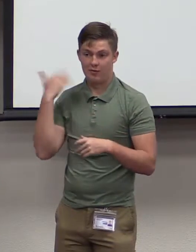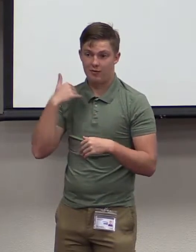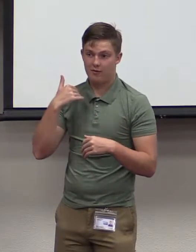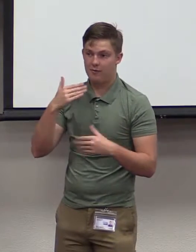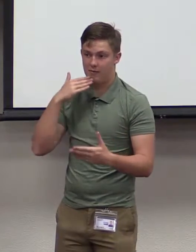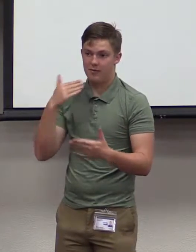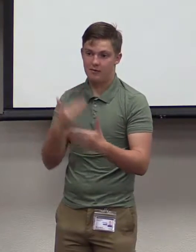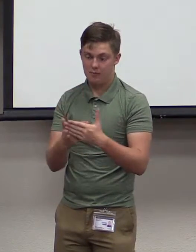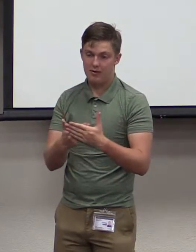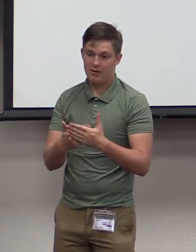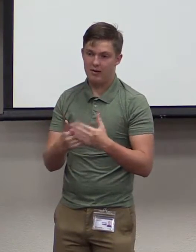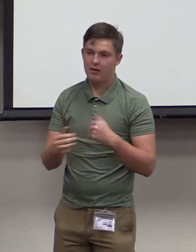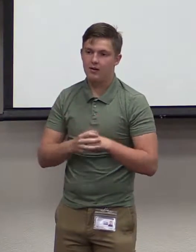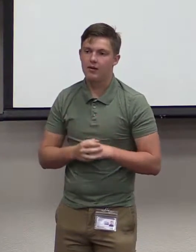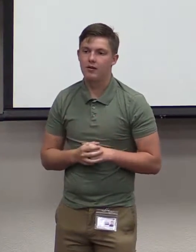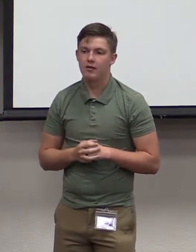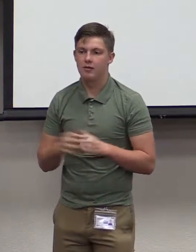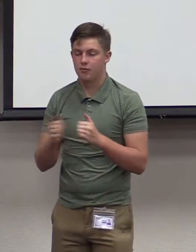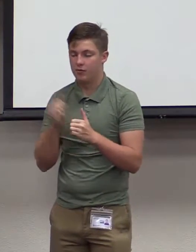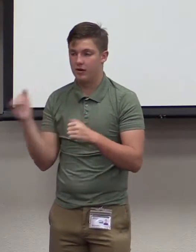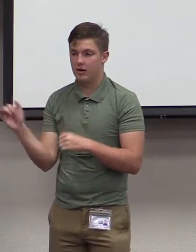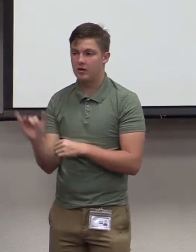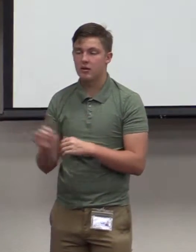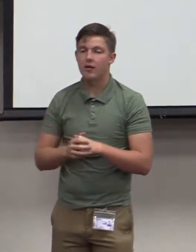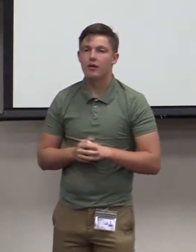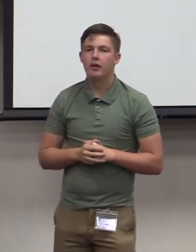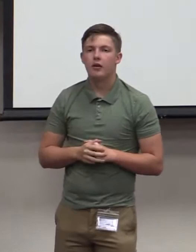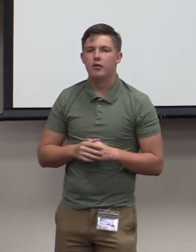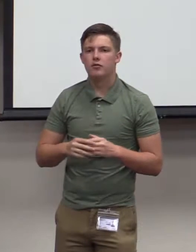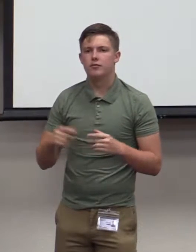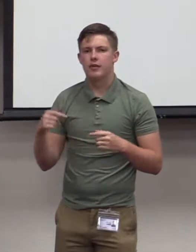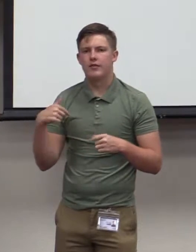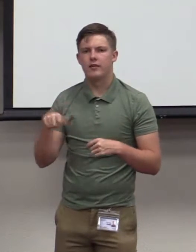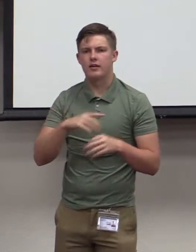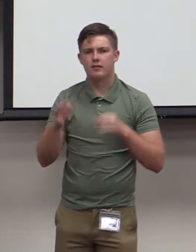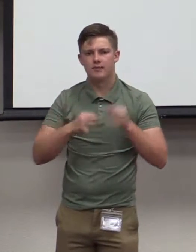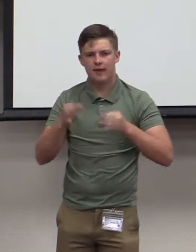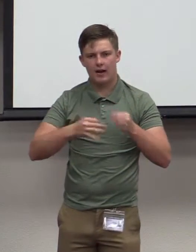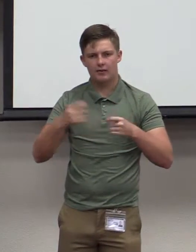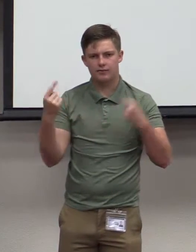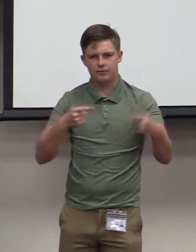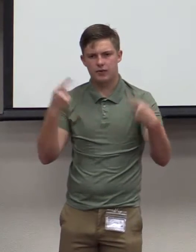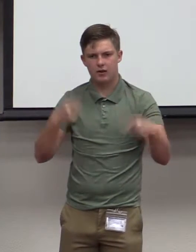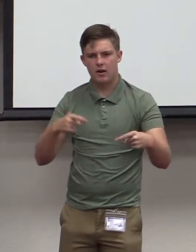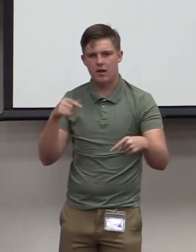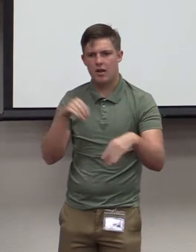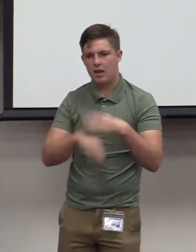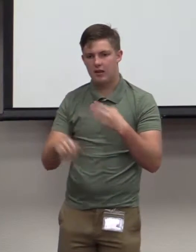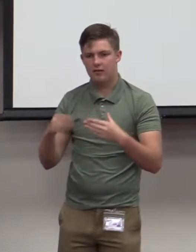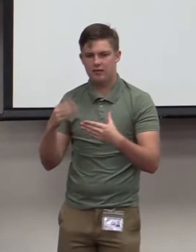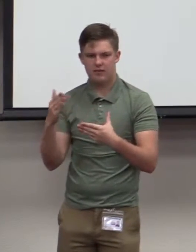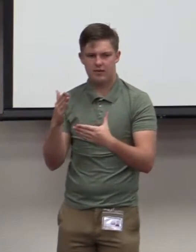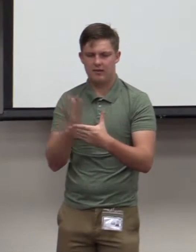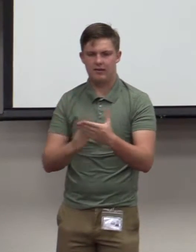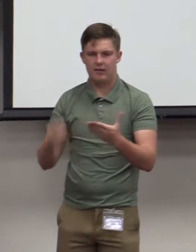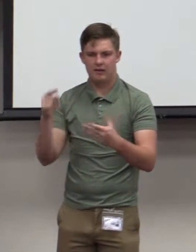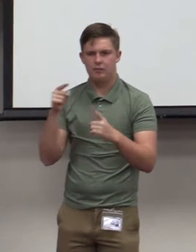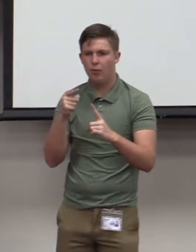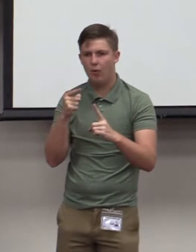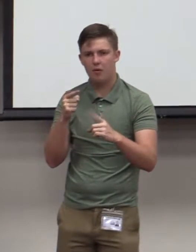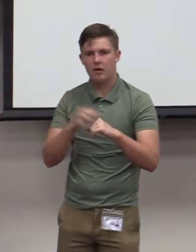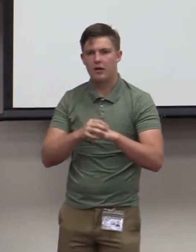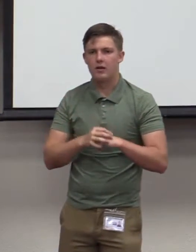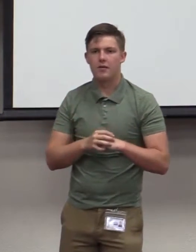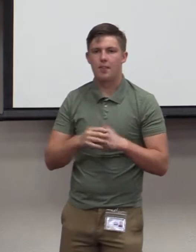of definitions I read that when we talk about quarreling and they define quarreling, that at some point in that disagreement or that argument, there is a temporary